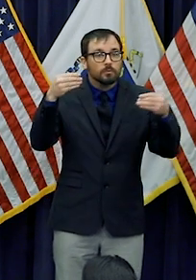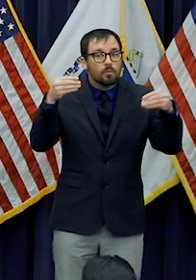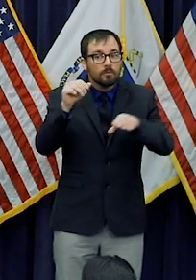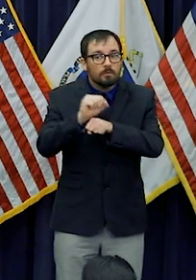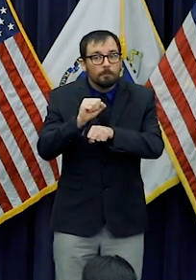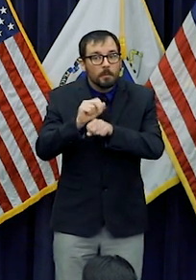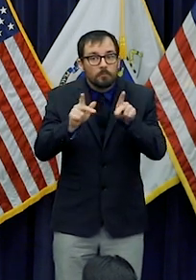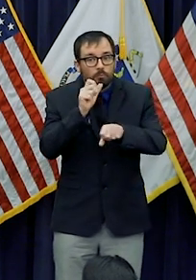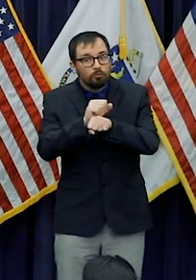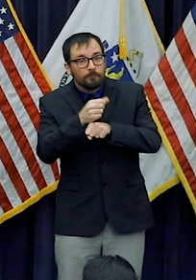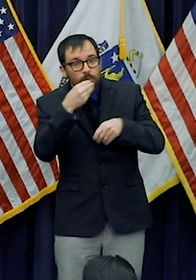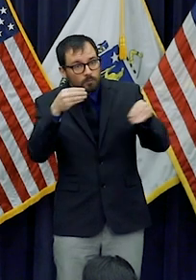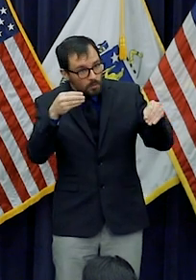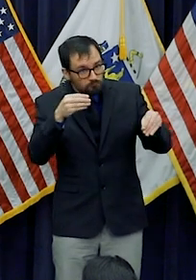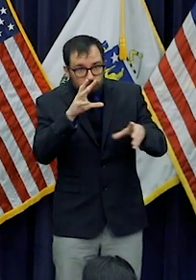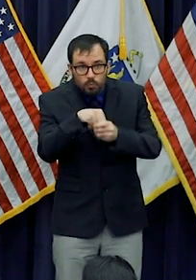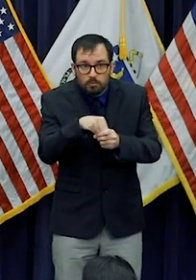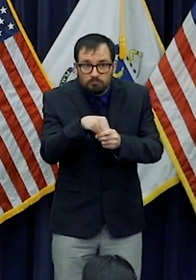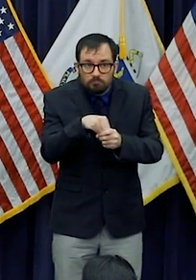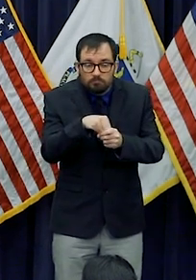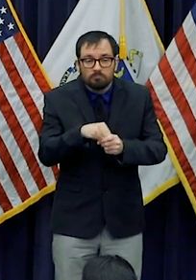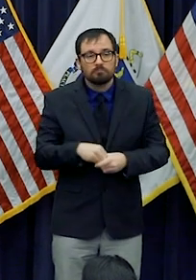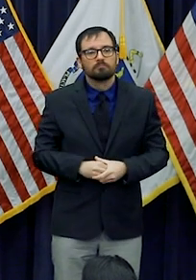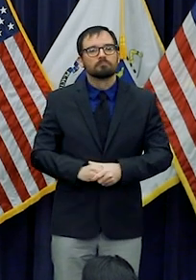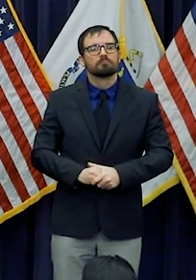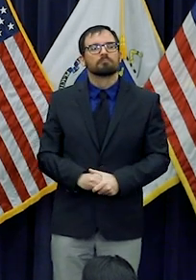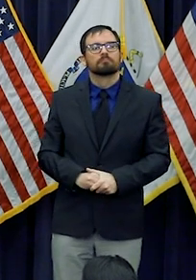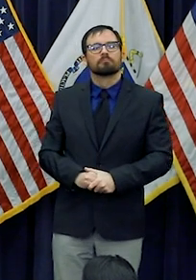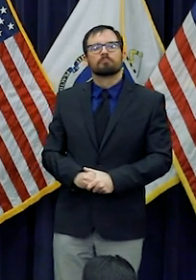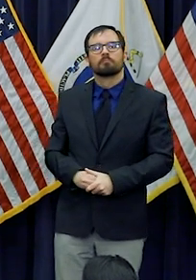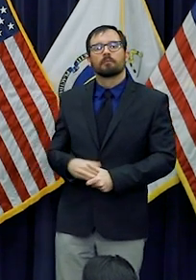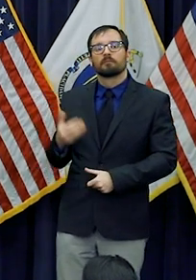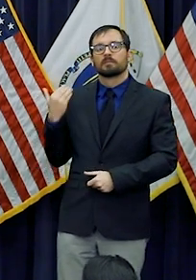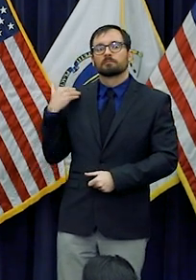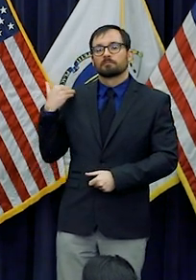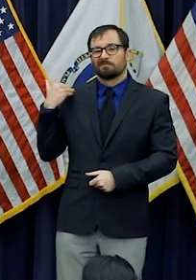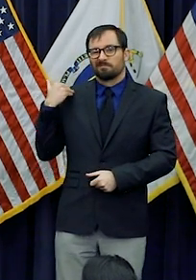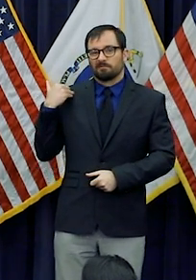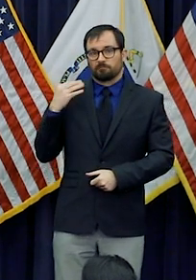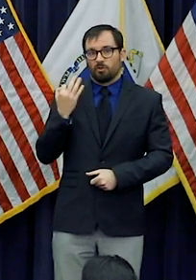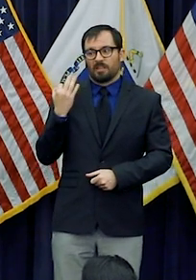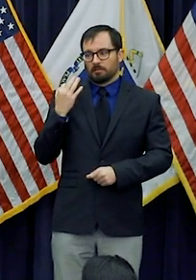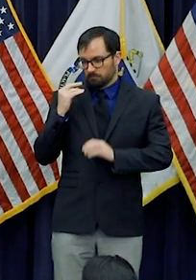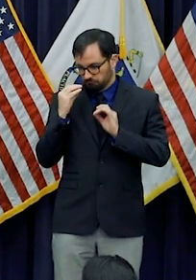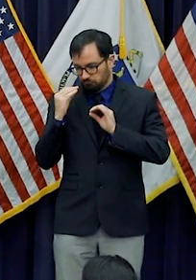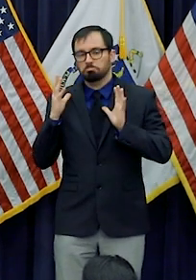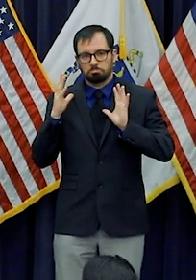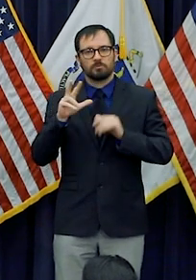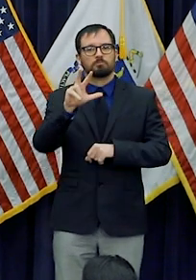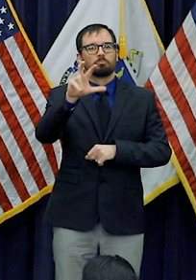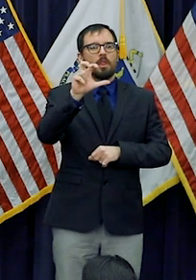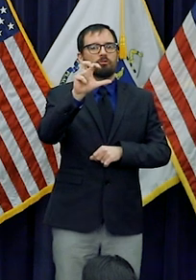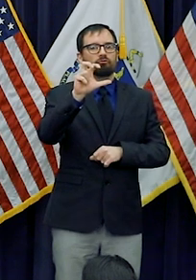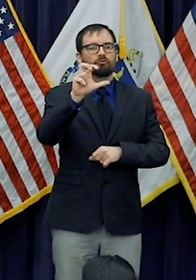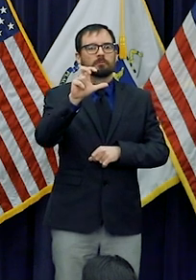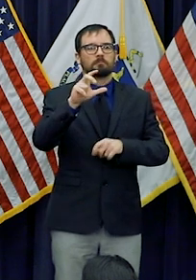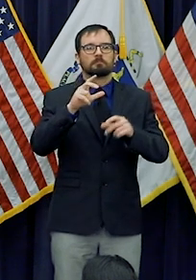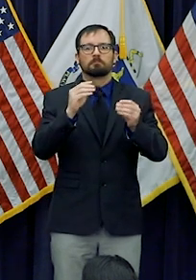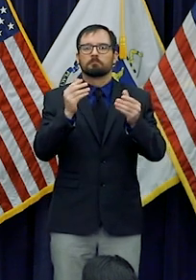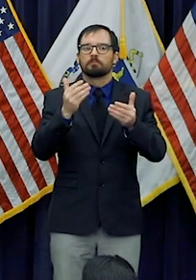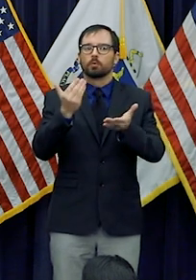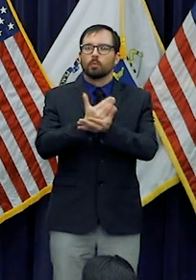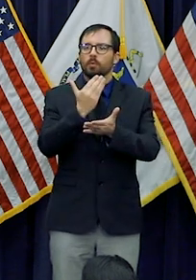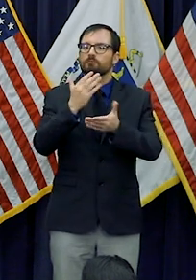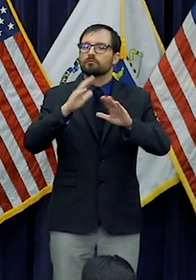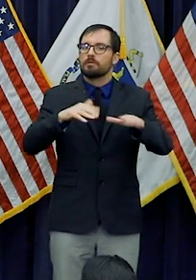300 sites that were ready to start operation on Monday. We expect more to come online eventually, but this needs to be